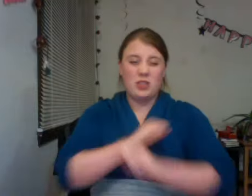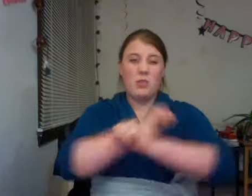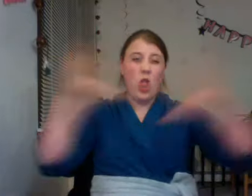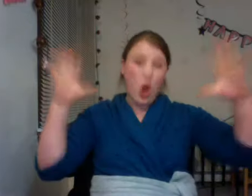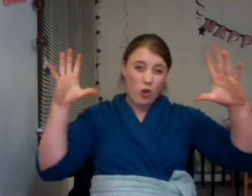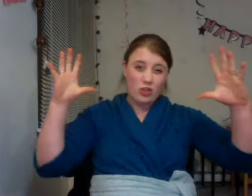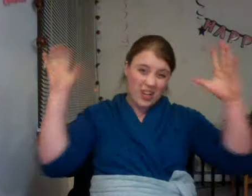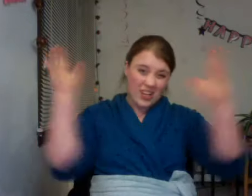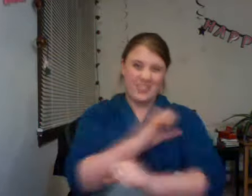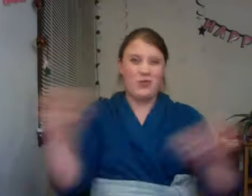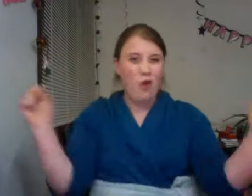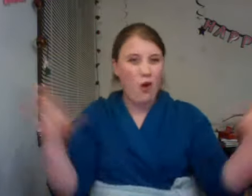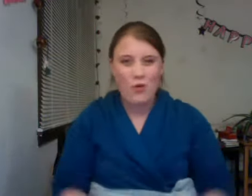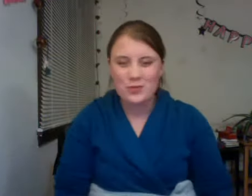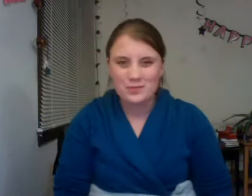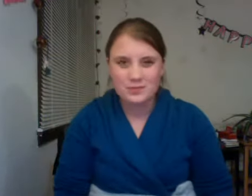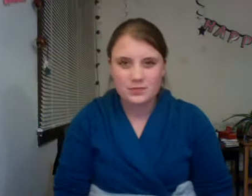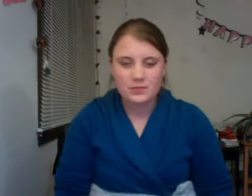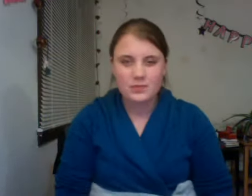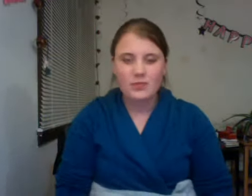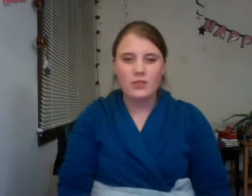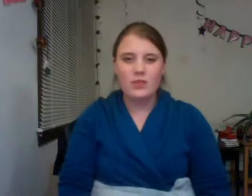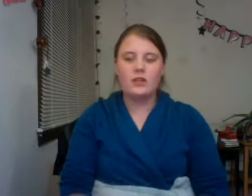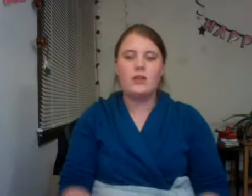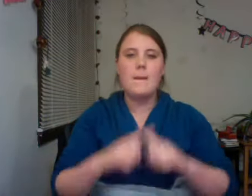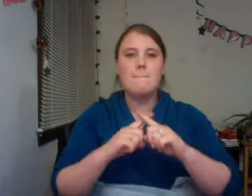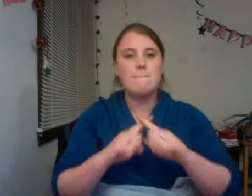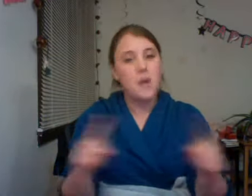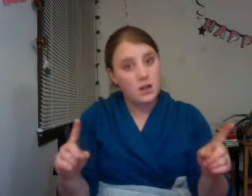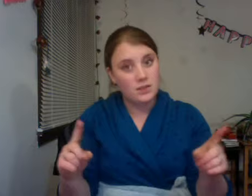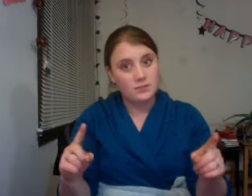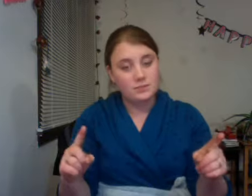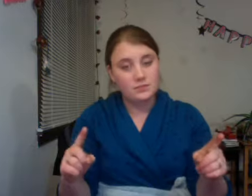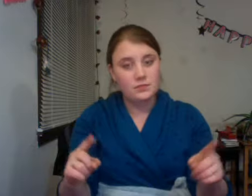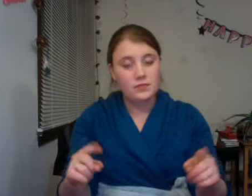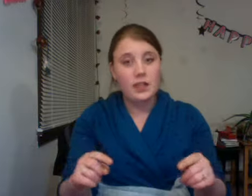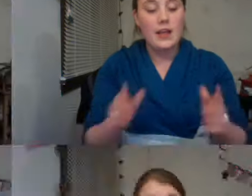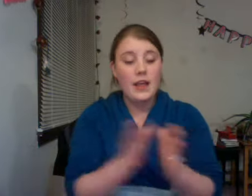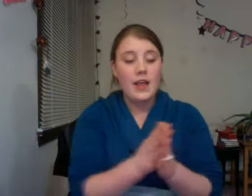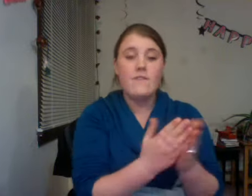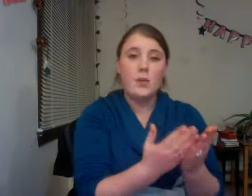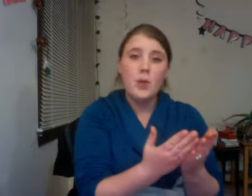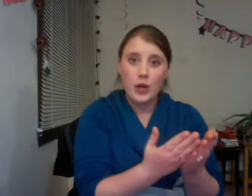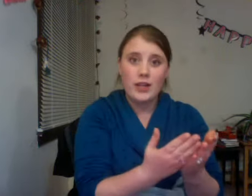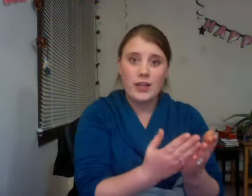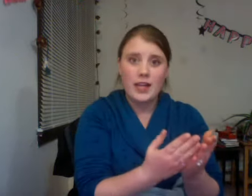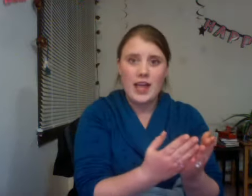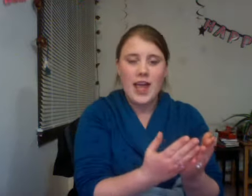But if a textbook seems too much fun, it's somehow